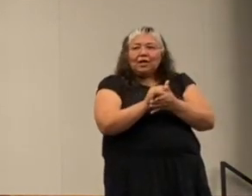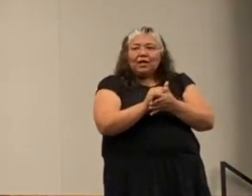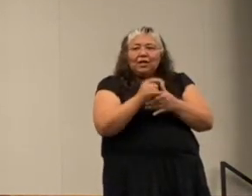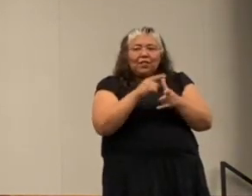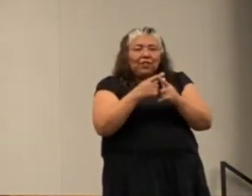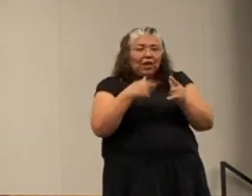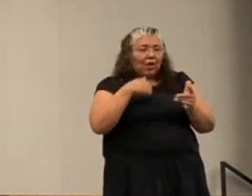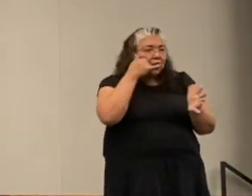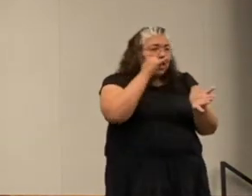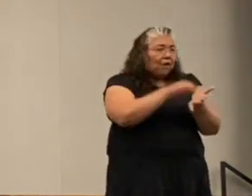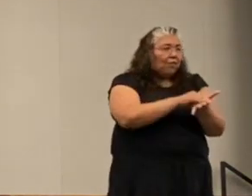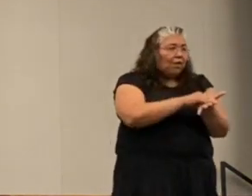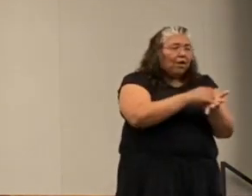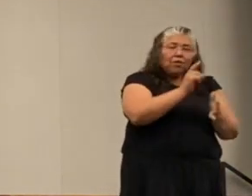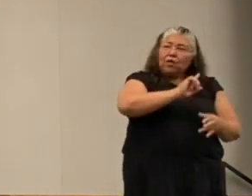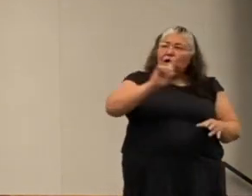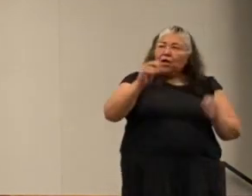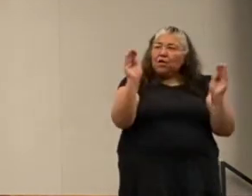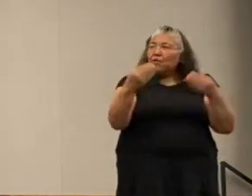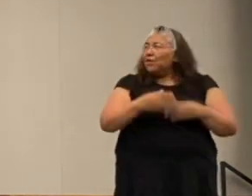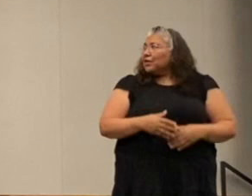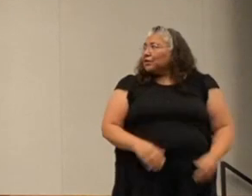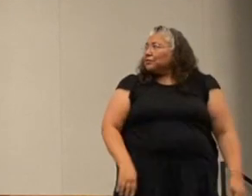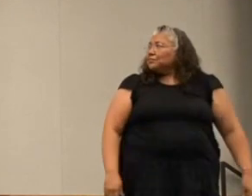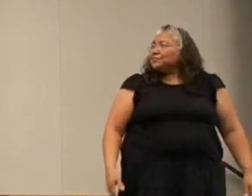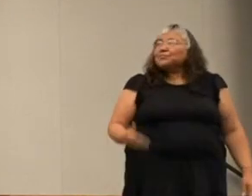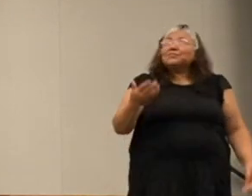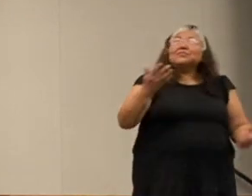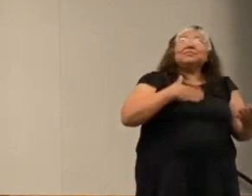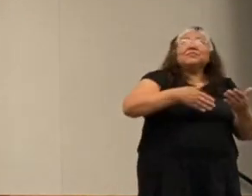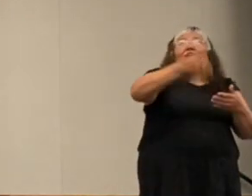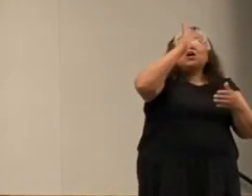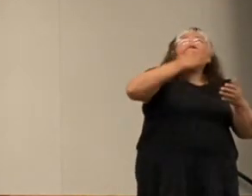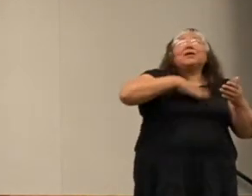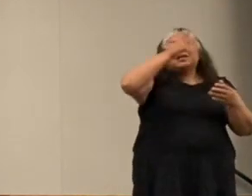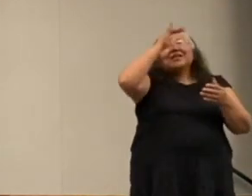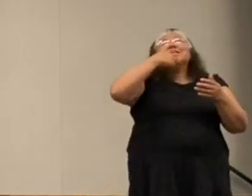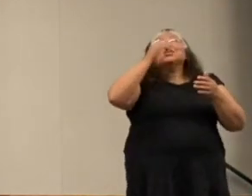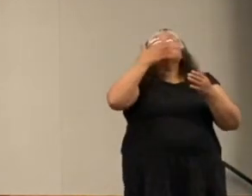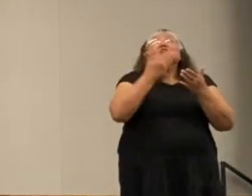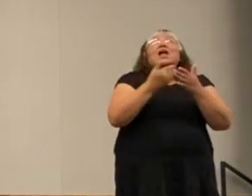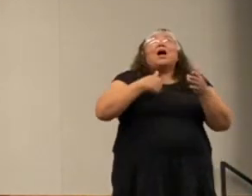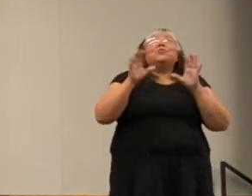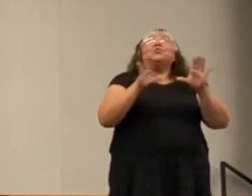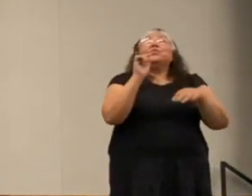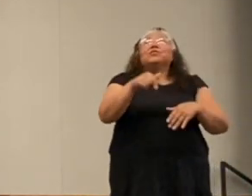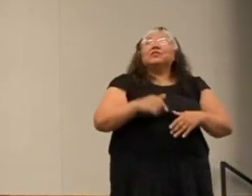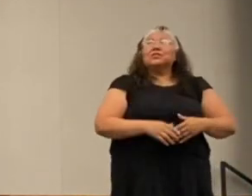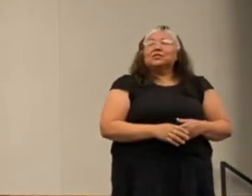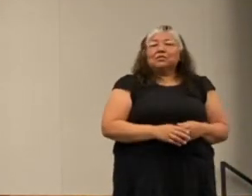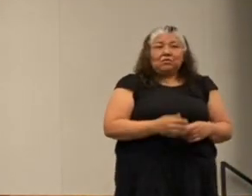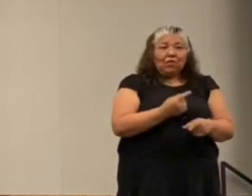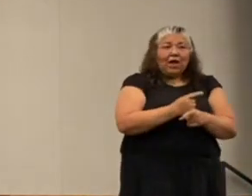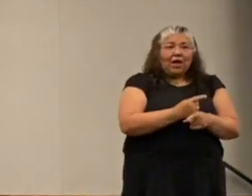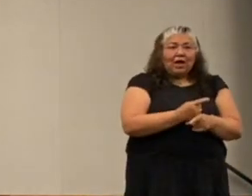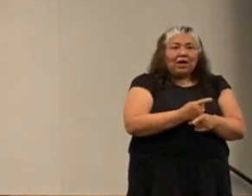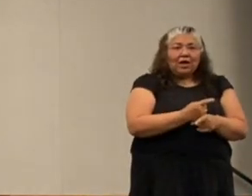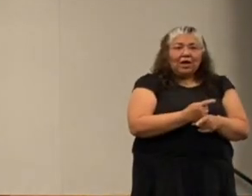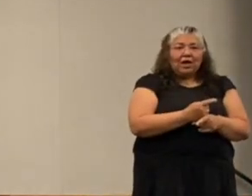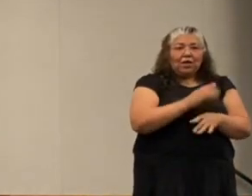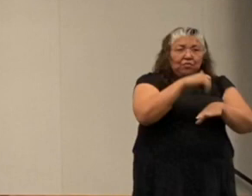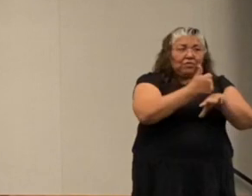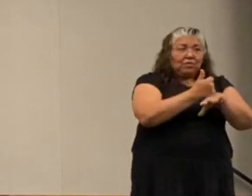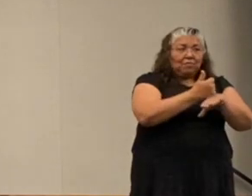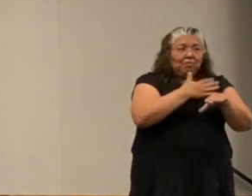hang up the phone, or I'd walk out of his office, and I'd be like, hey, God, my dad said it's good, so now I'm going to do it, right? I would always put my